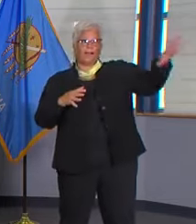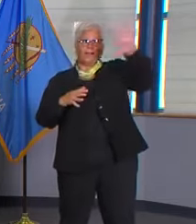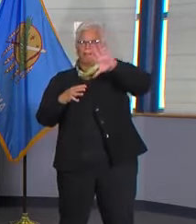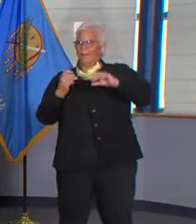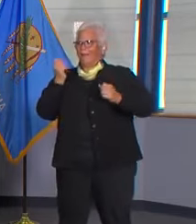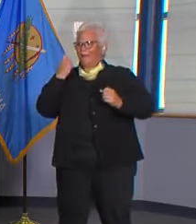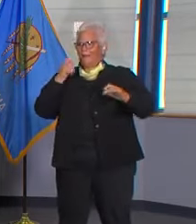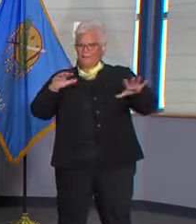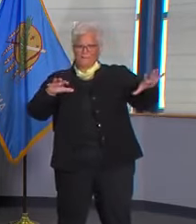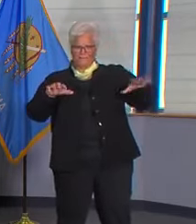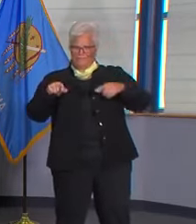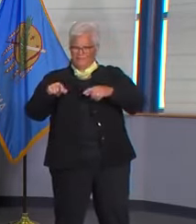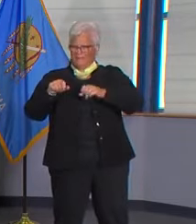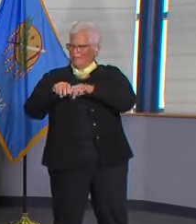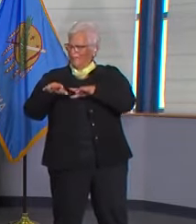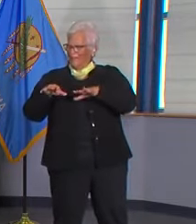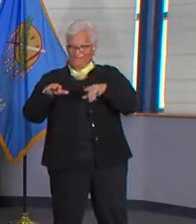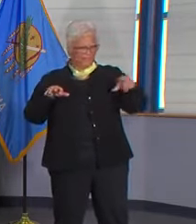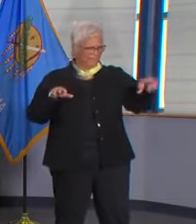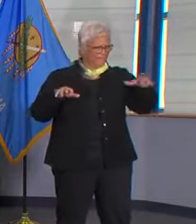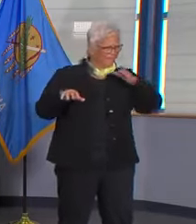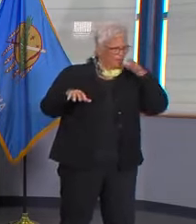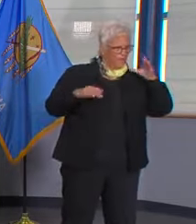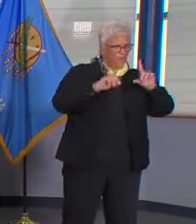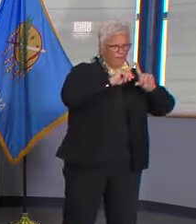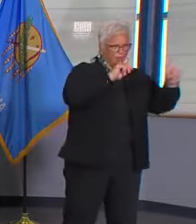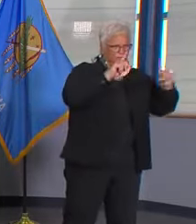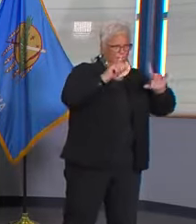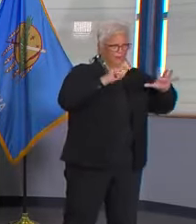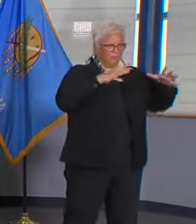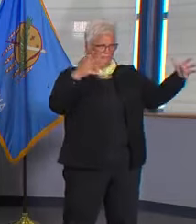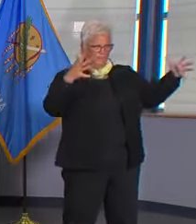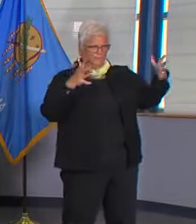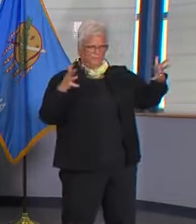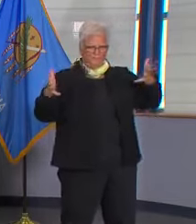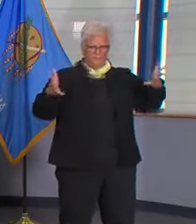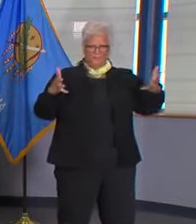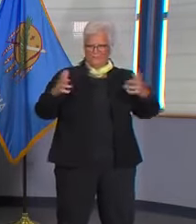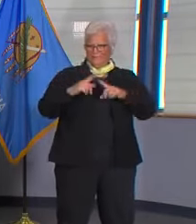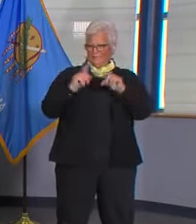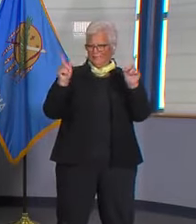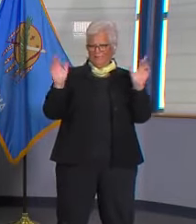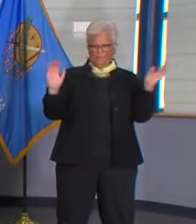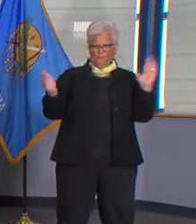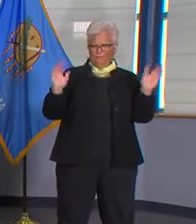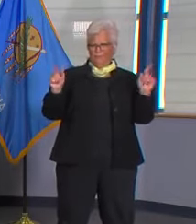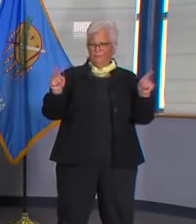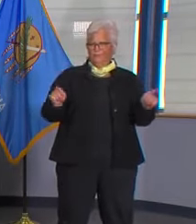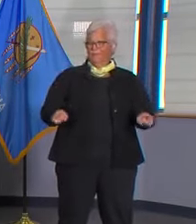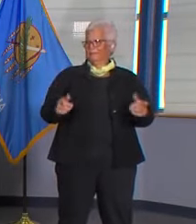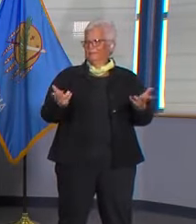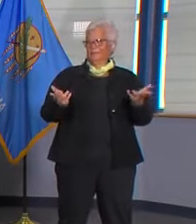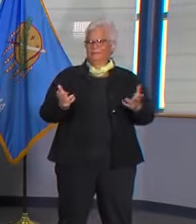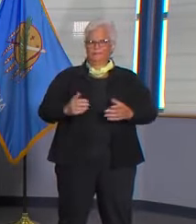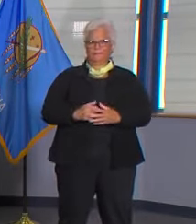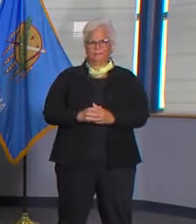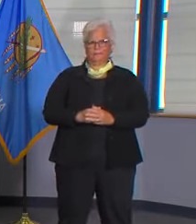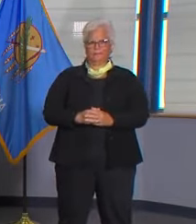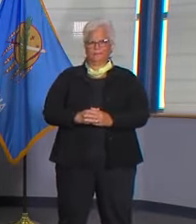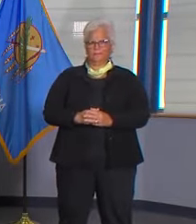issue regulations that localized it to counties that saw spread. I believe his early order